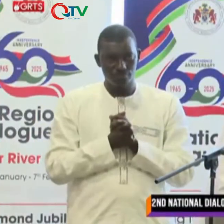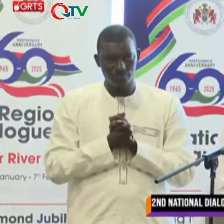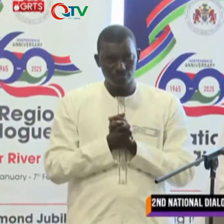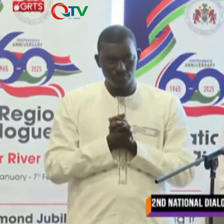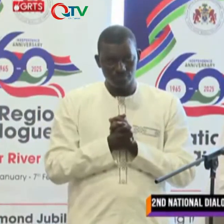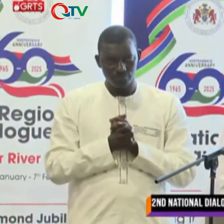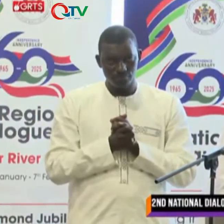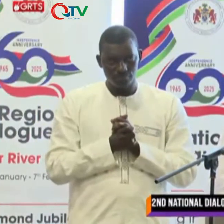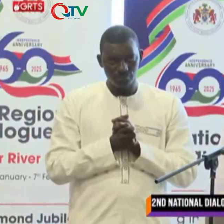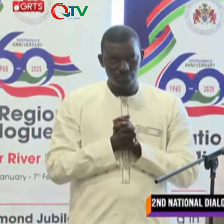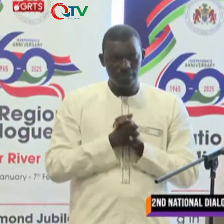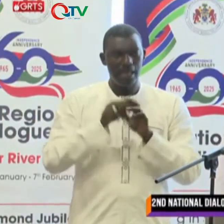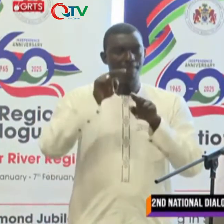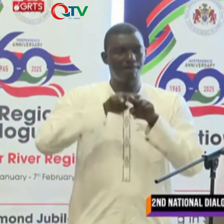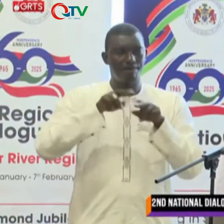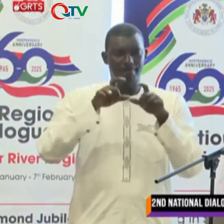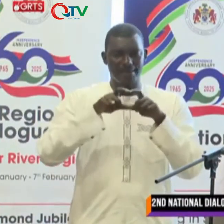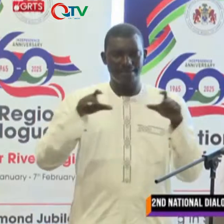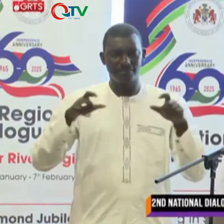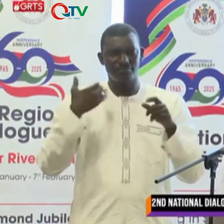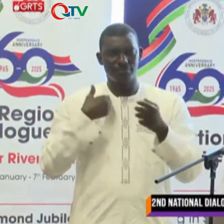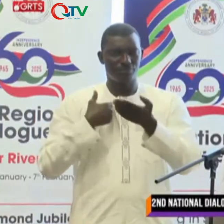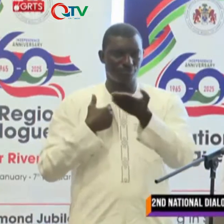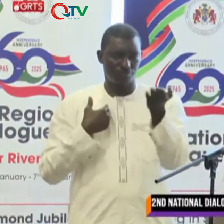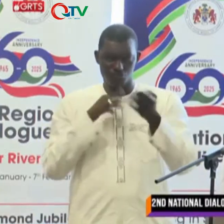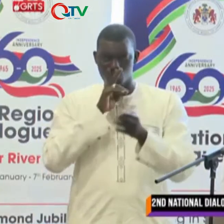distinguished panelists,